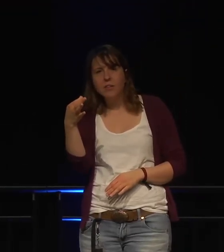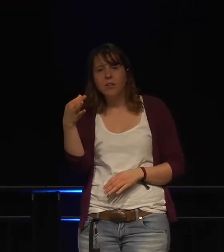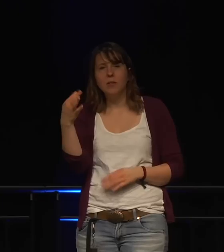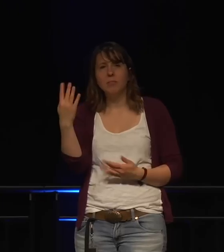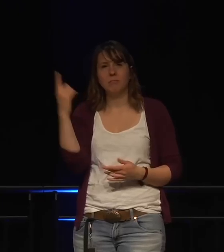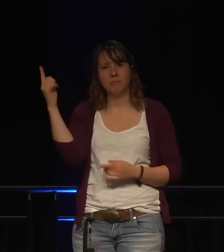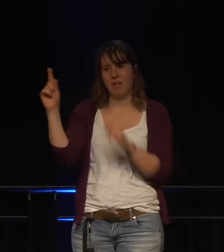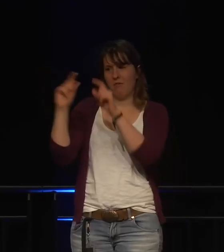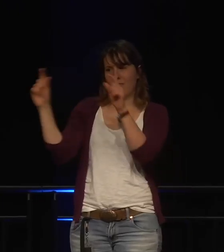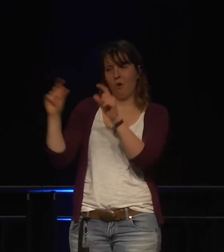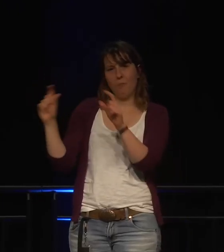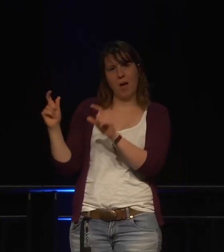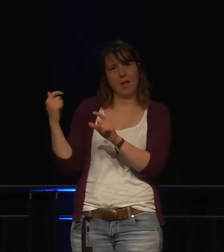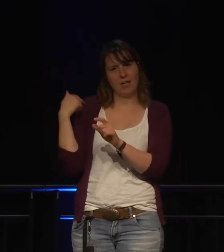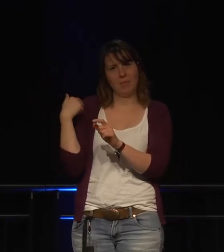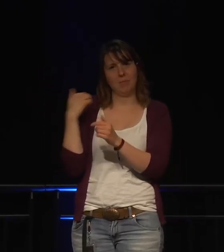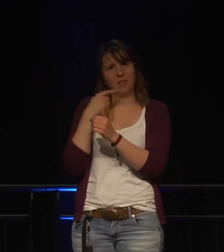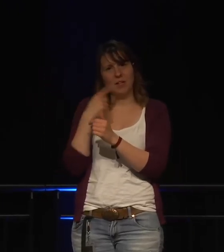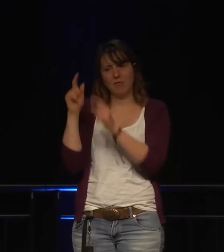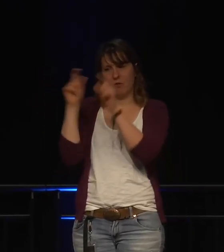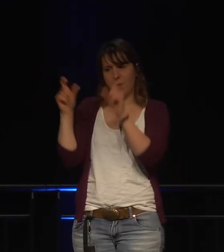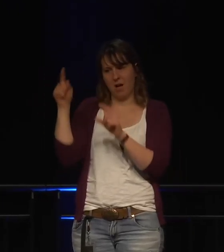I see one question from the signal angel.